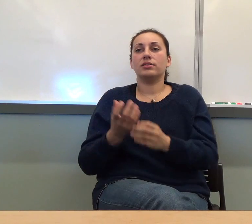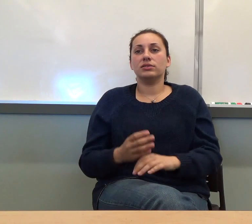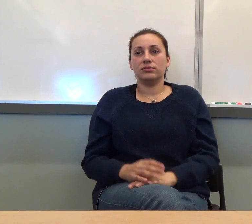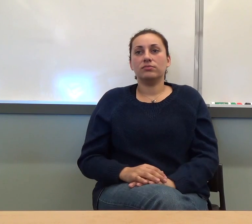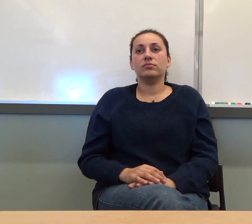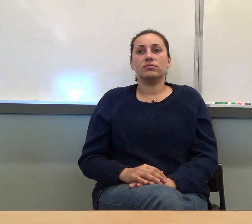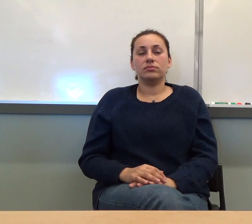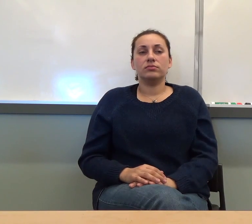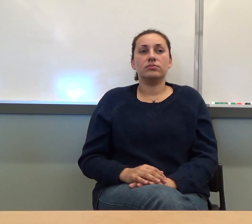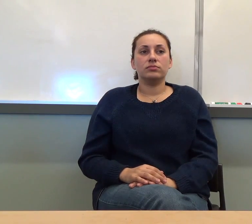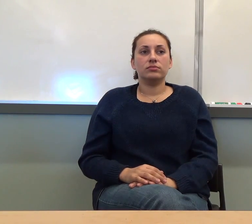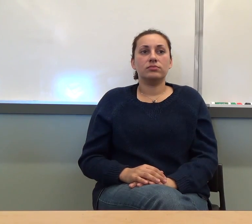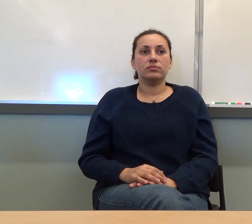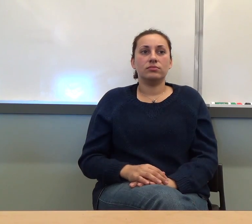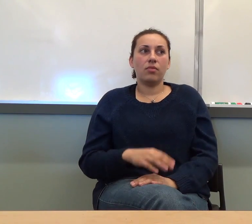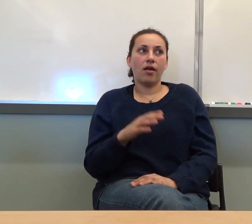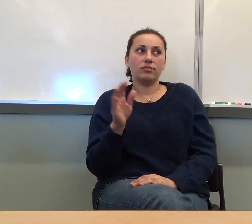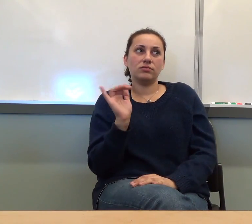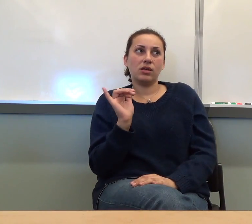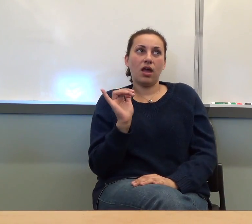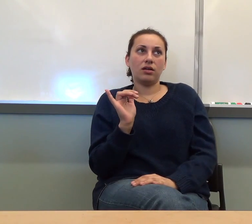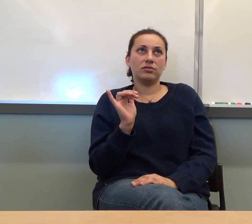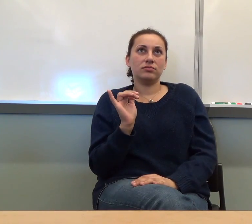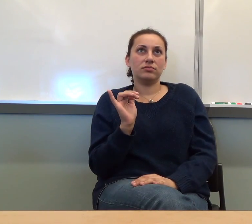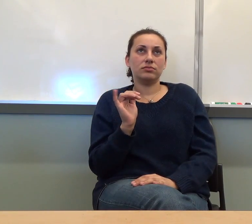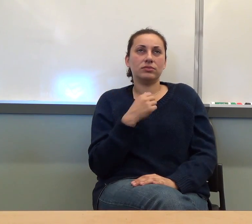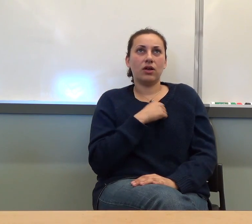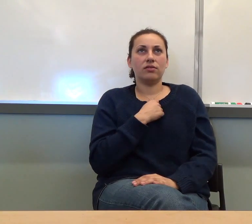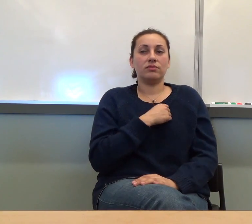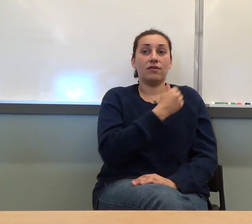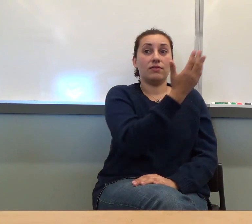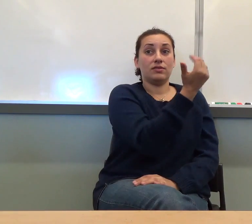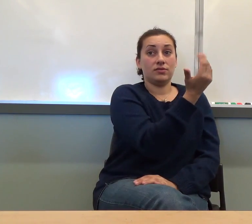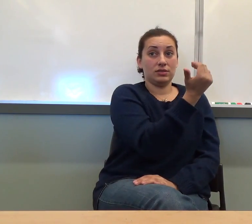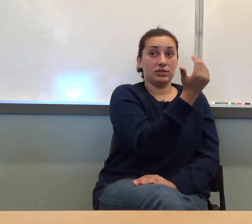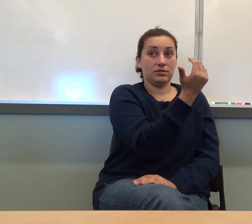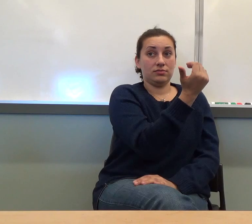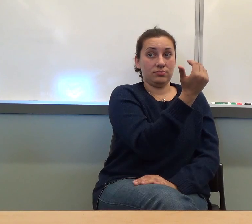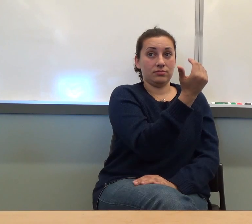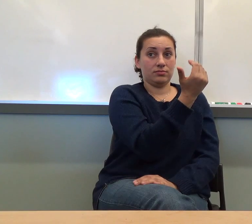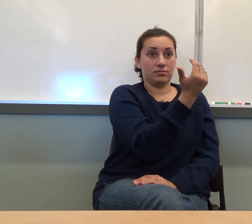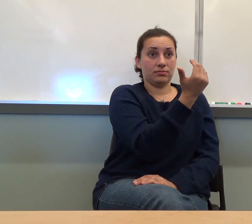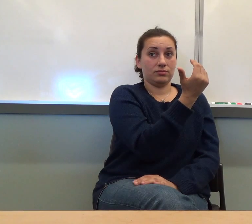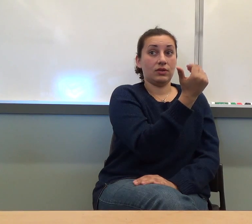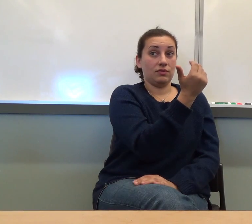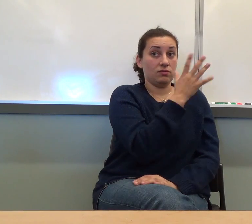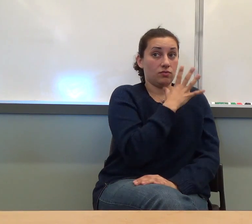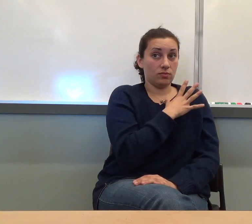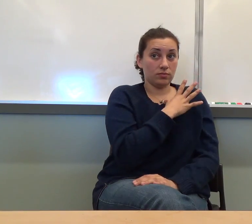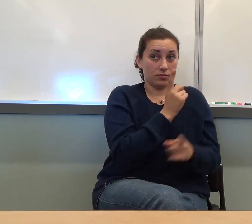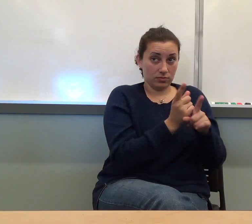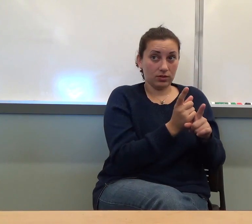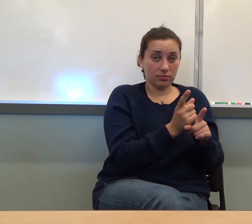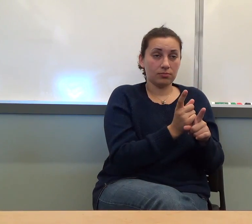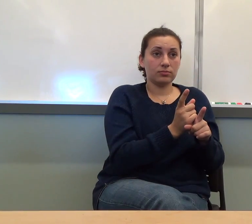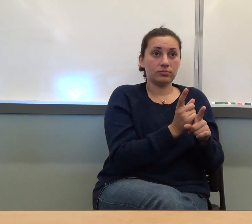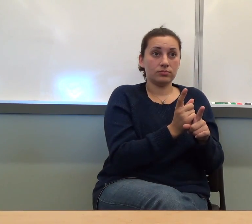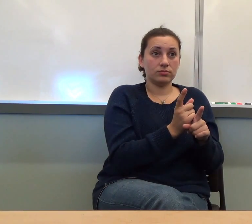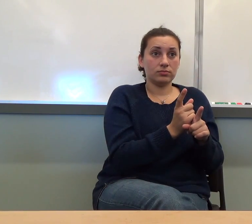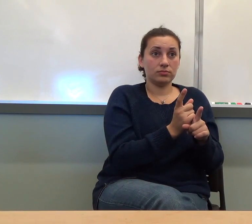Okay, well that's going to be 15. 15 women. And then the denominator is going